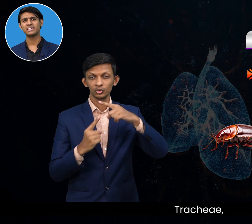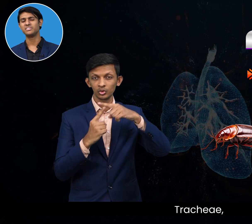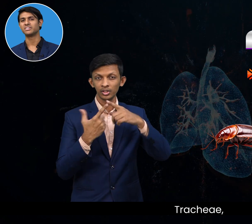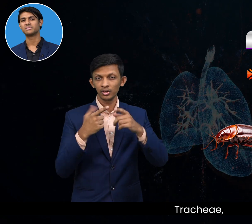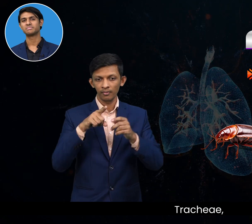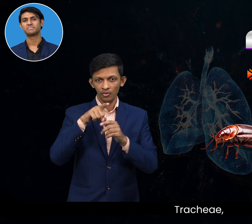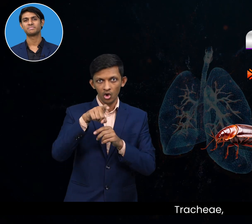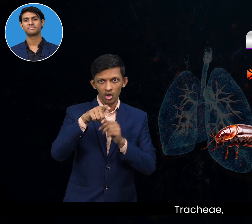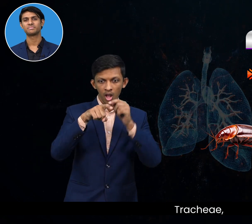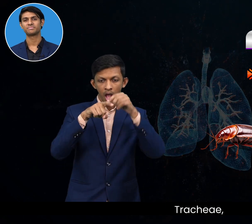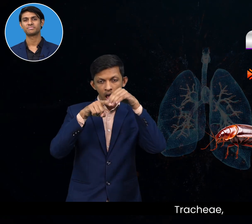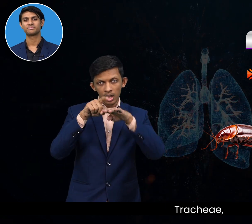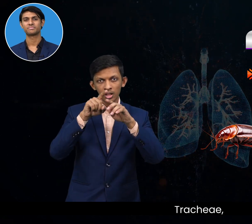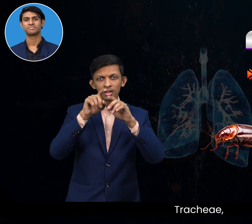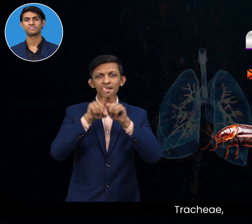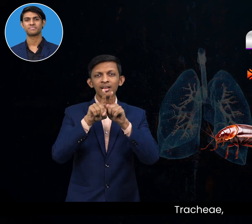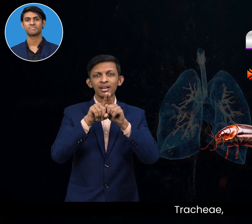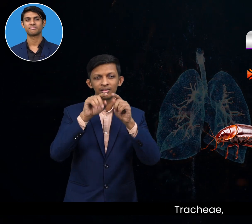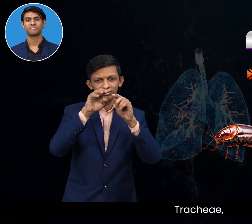trachea,